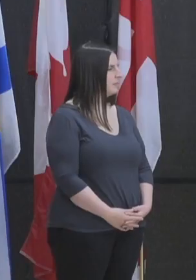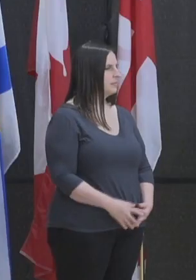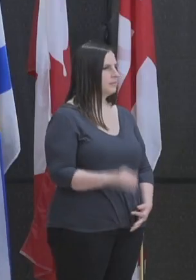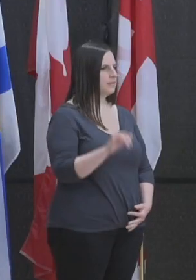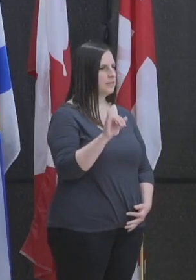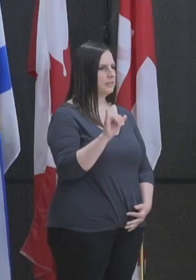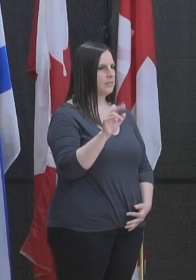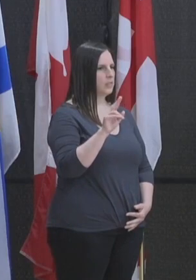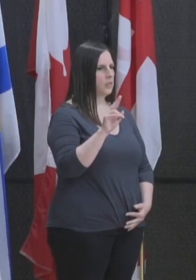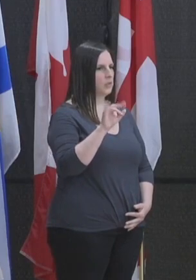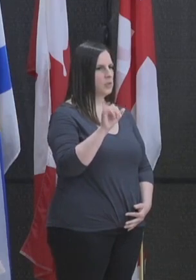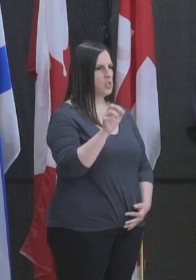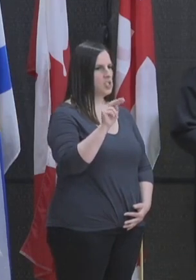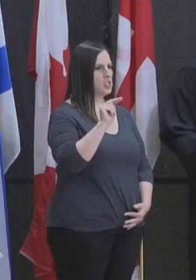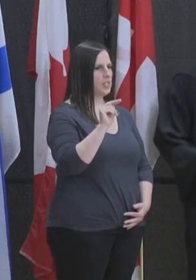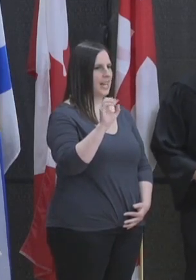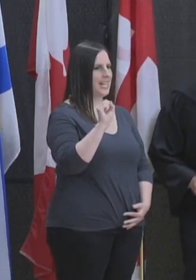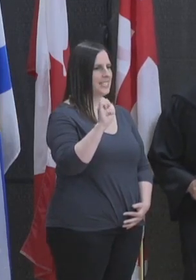Yujin Saw.